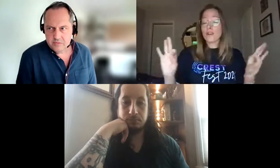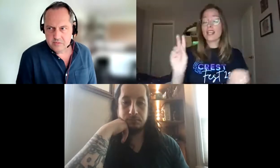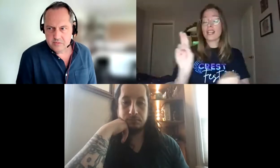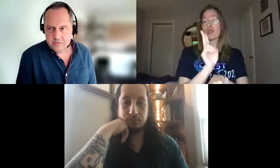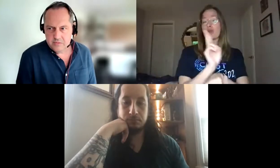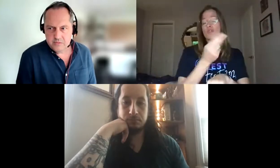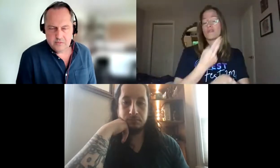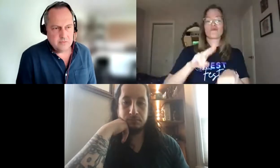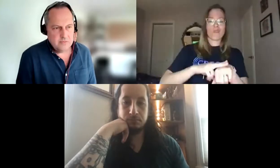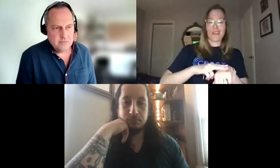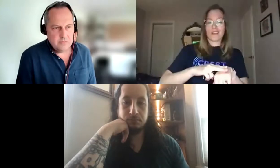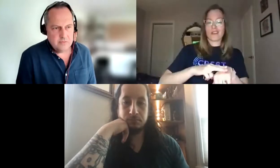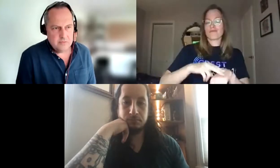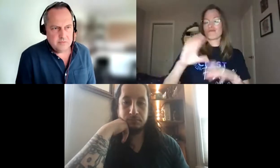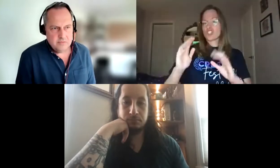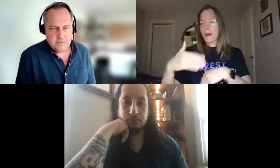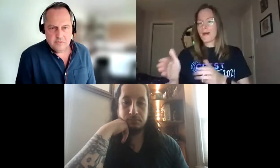conversation.